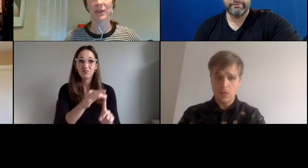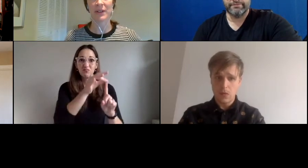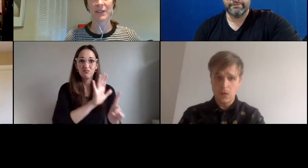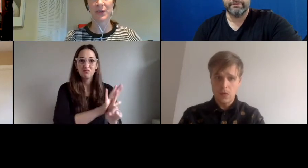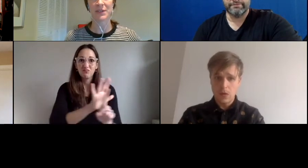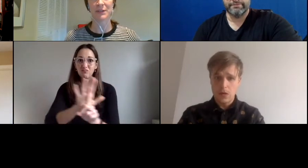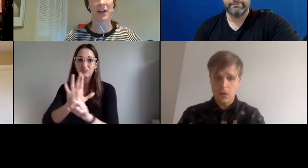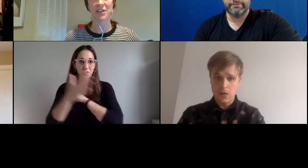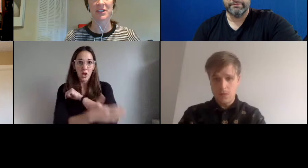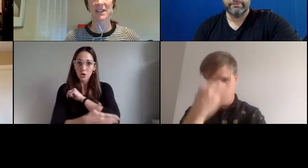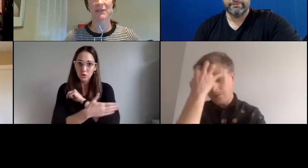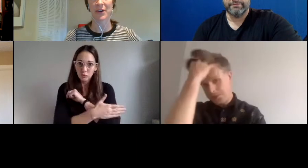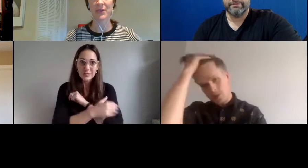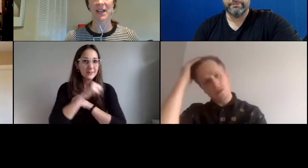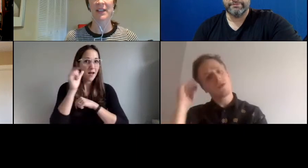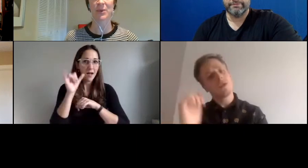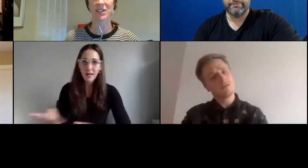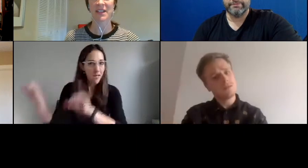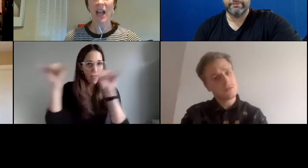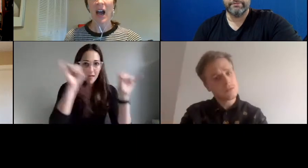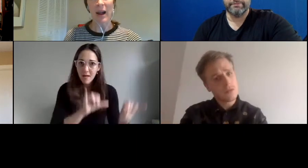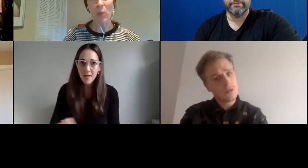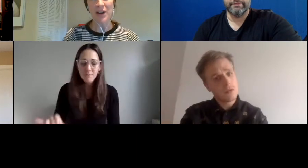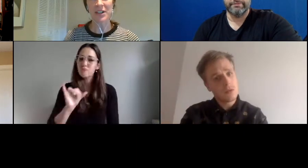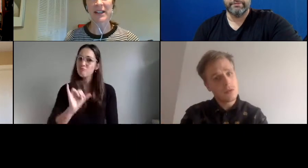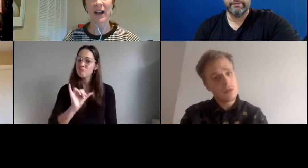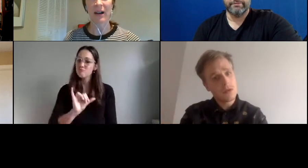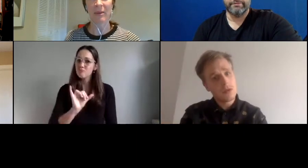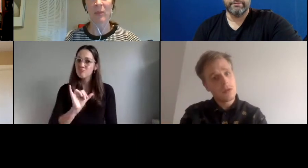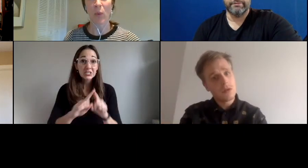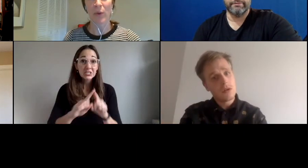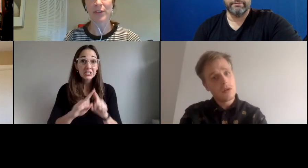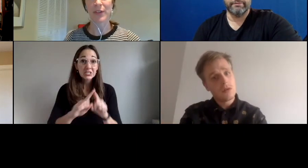world. So different countries have their own sign languages. I'm wondering,